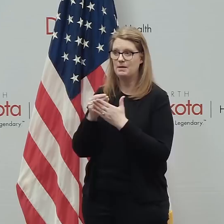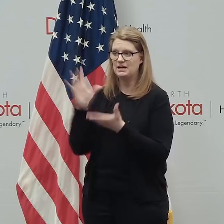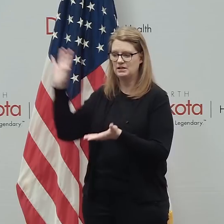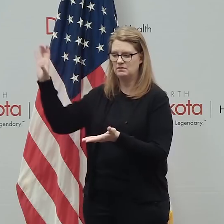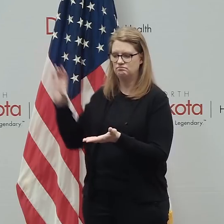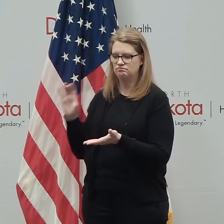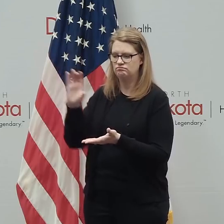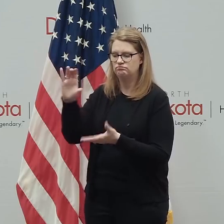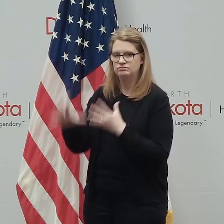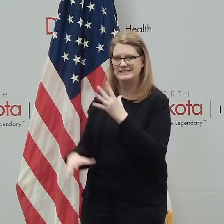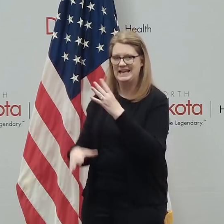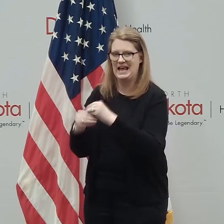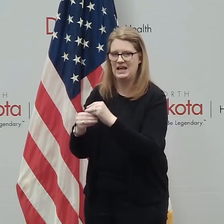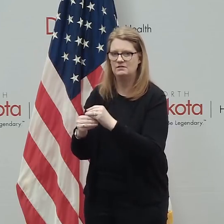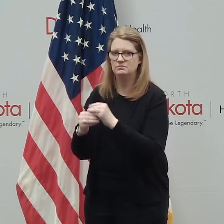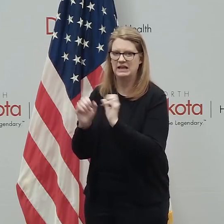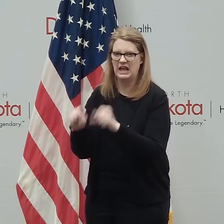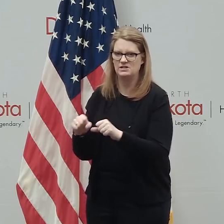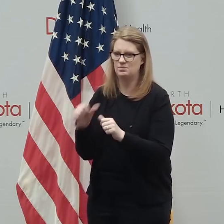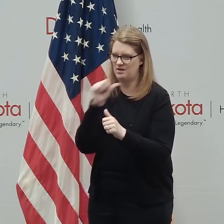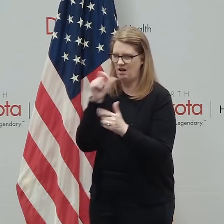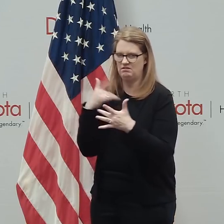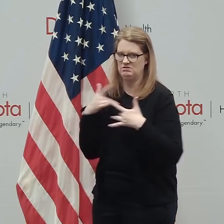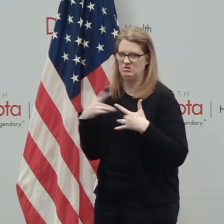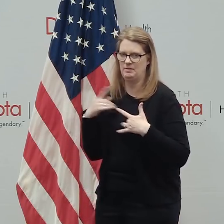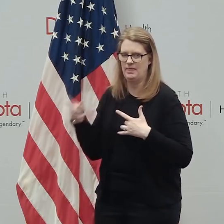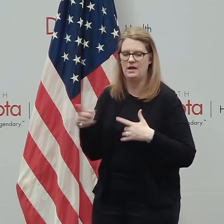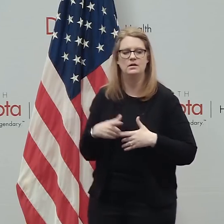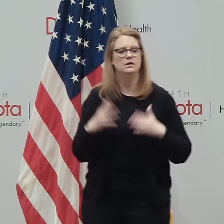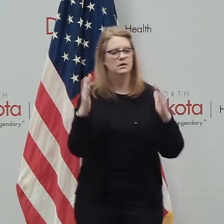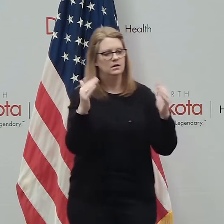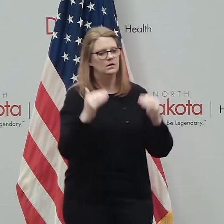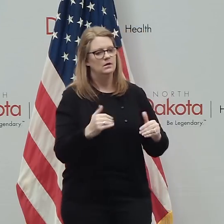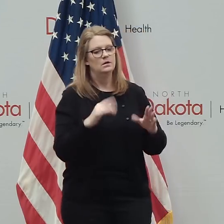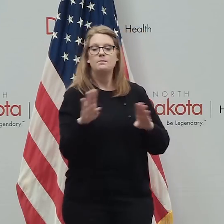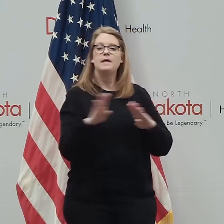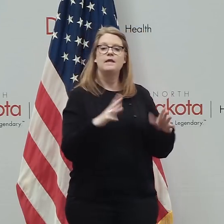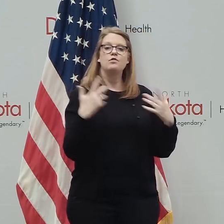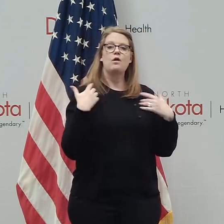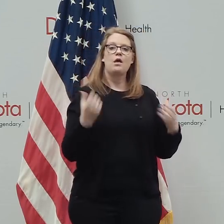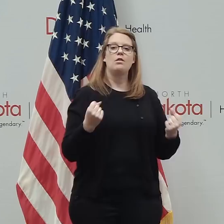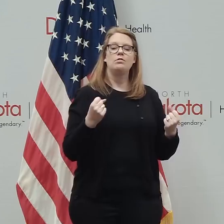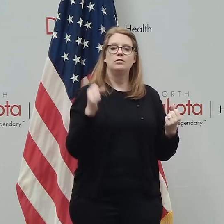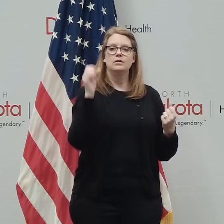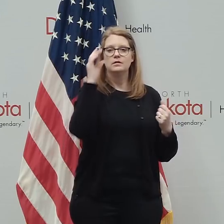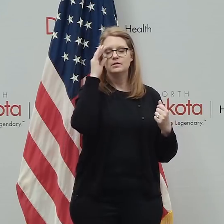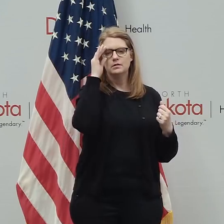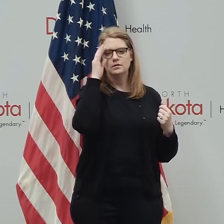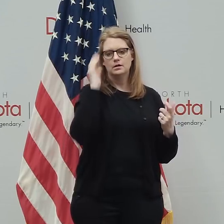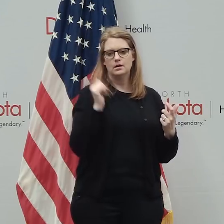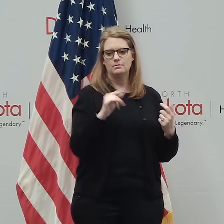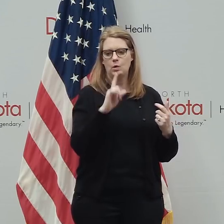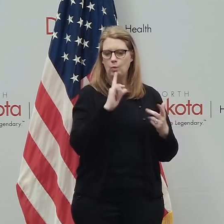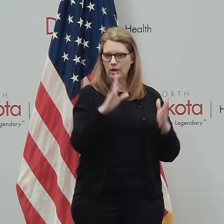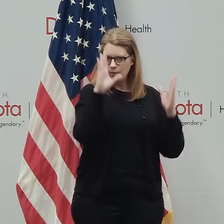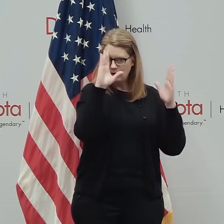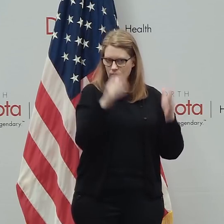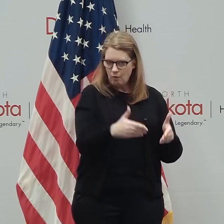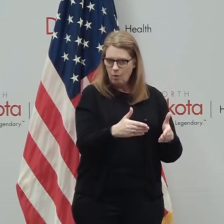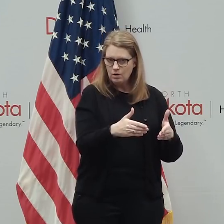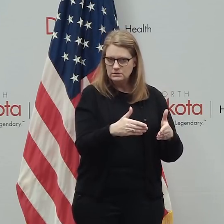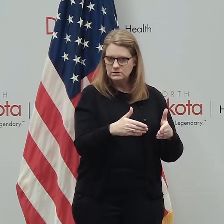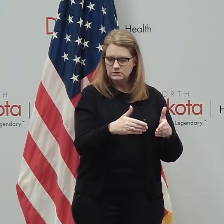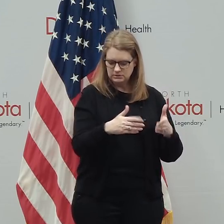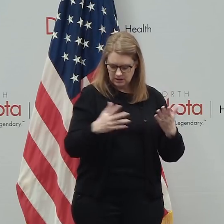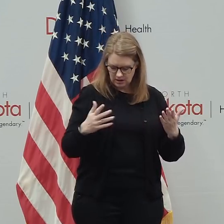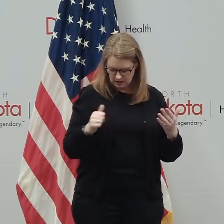there. The next topic is behavioral health update. And again, we want to focus on the